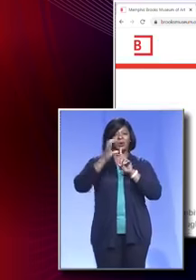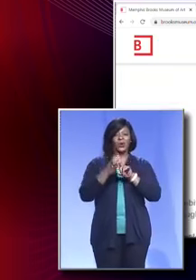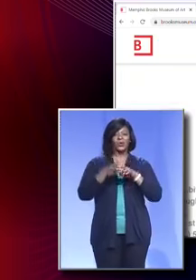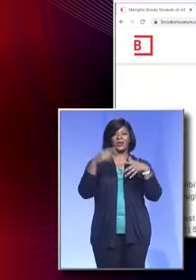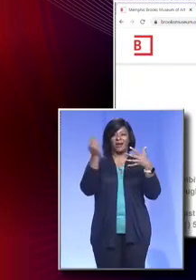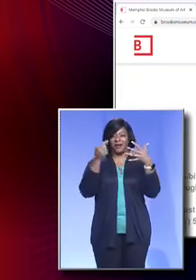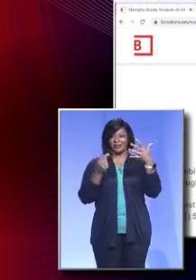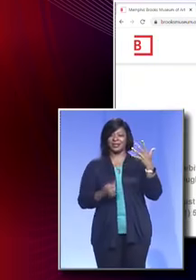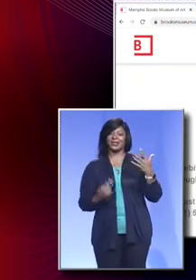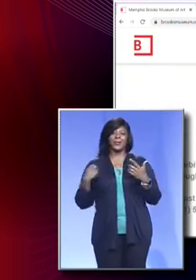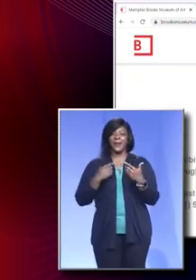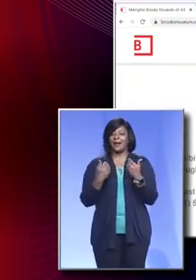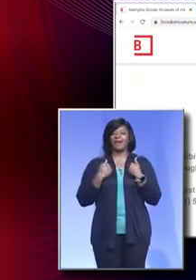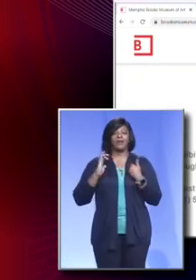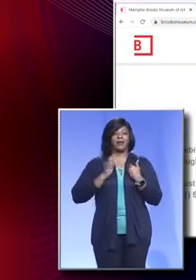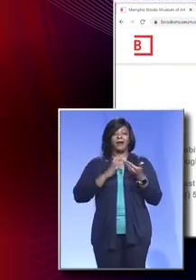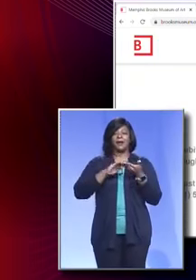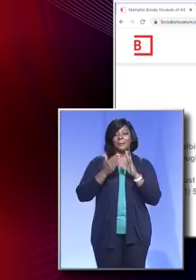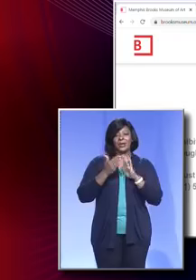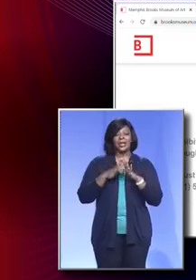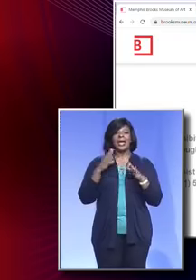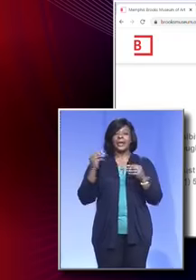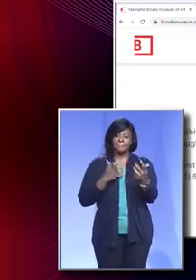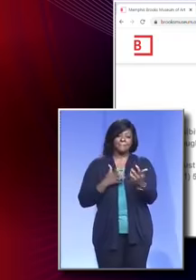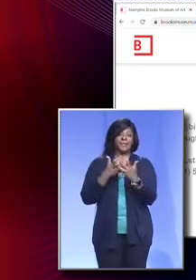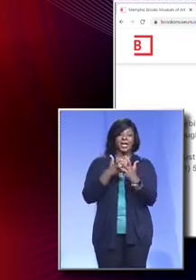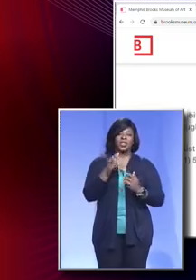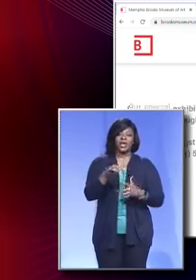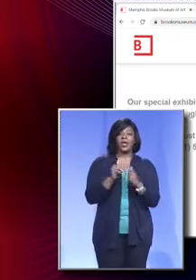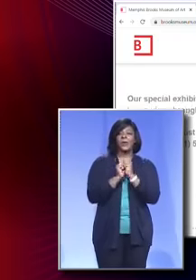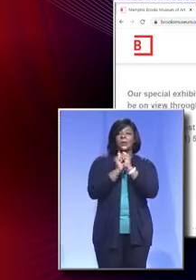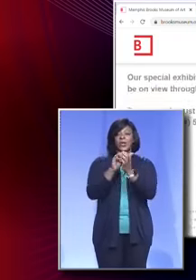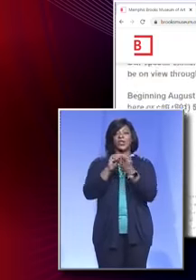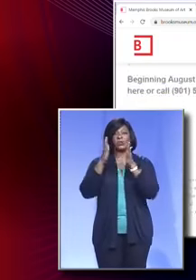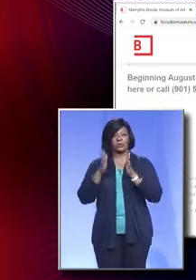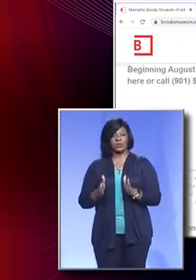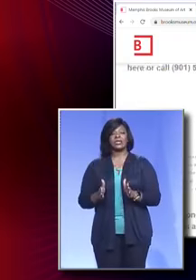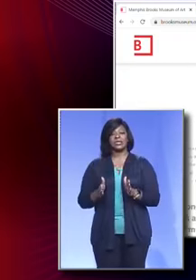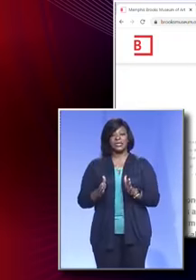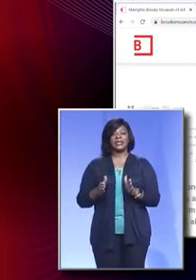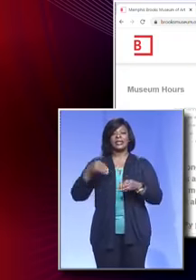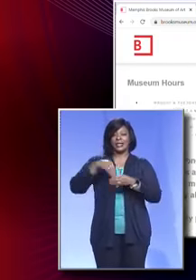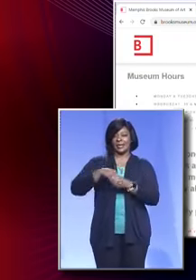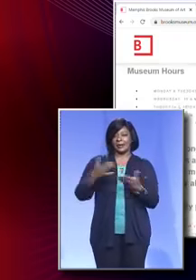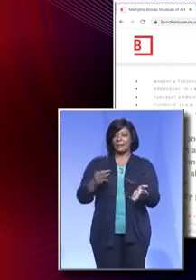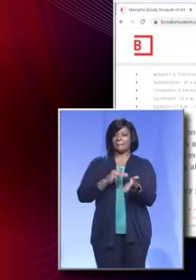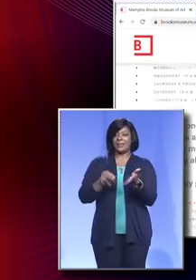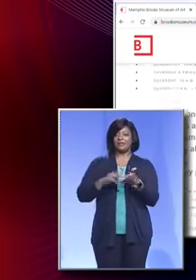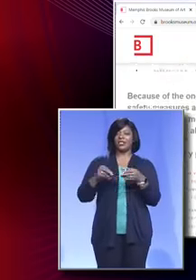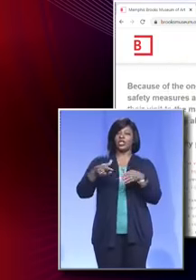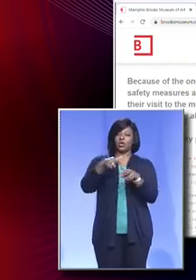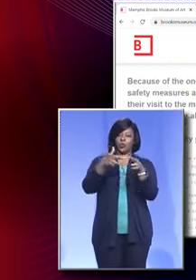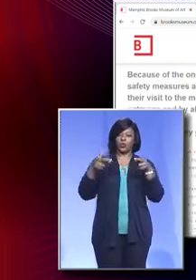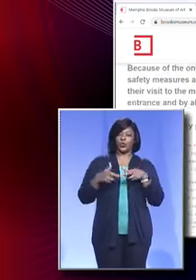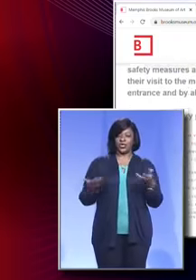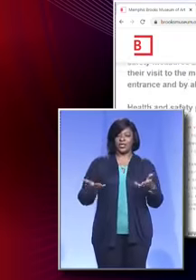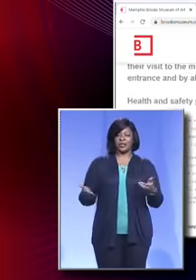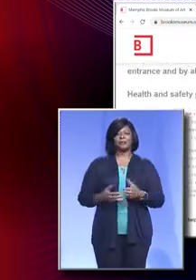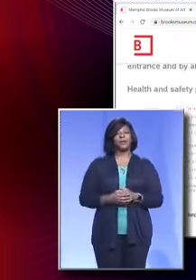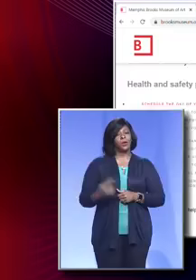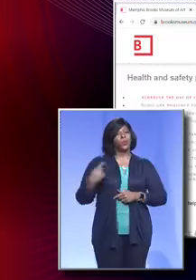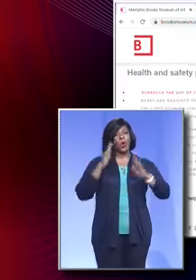assets we have in our community and matching that with the students in Memphis and the region. We